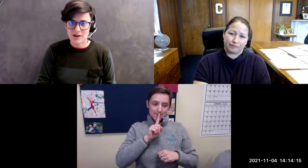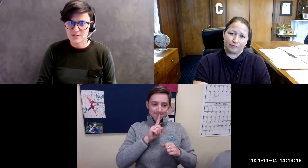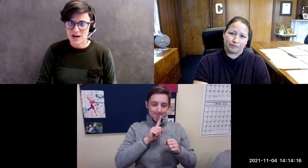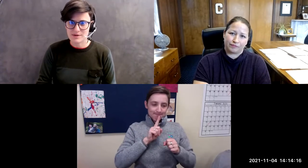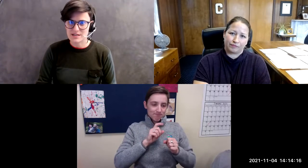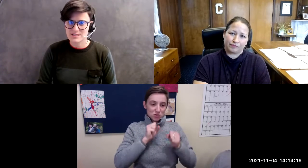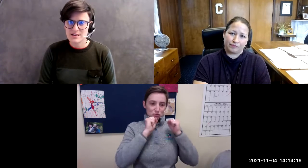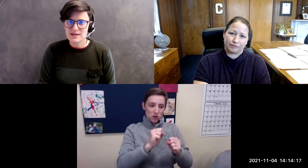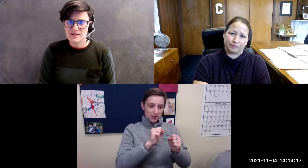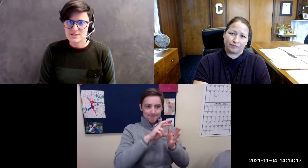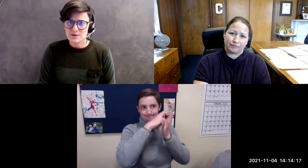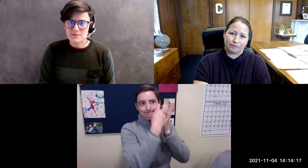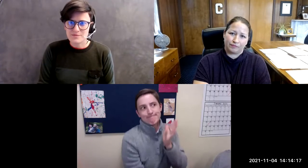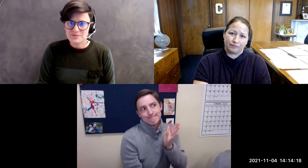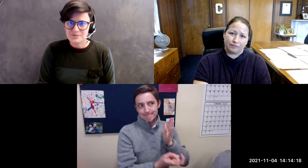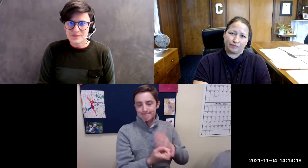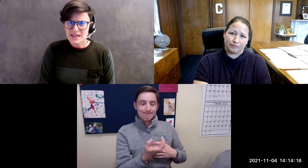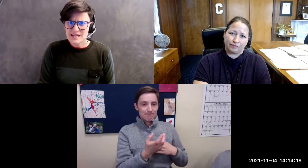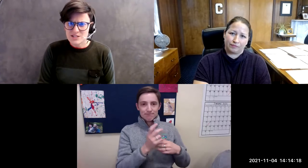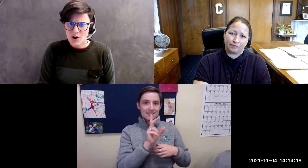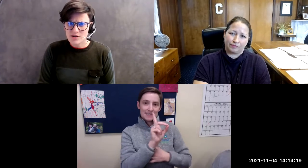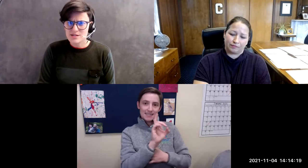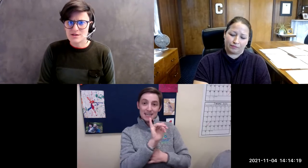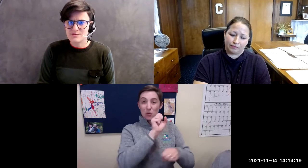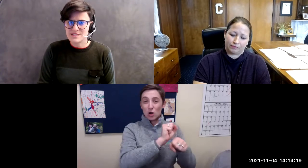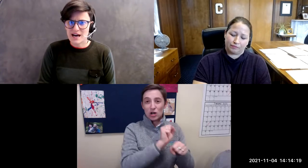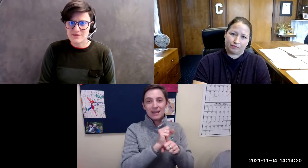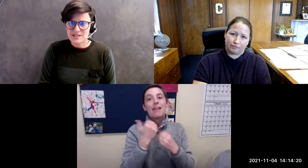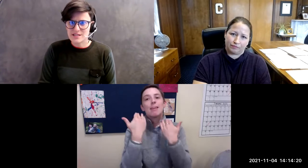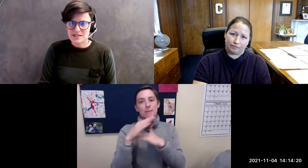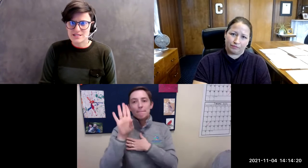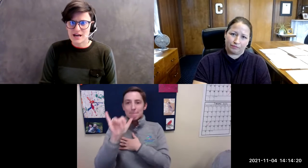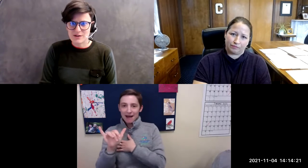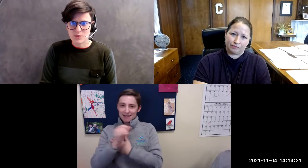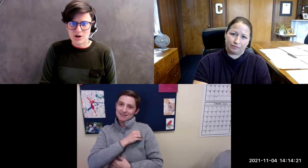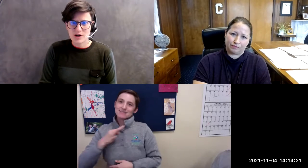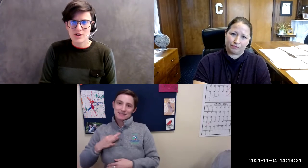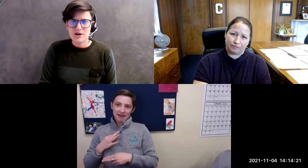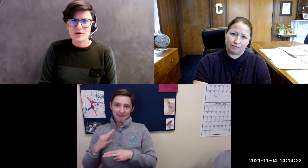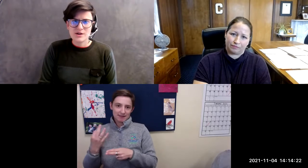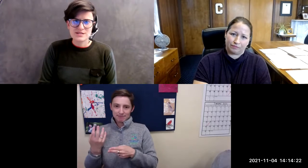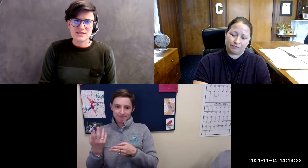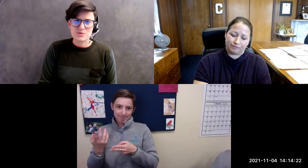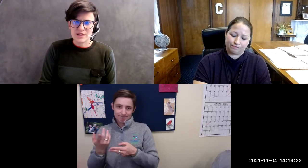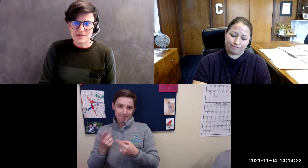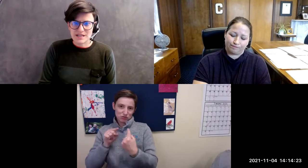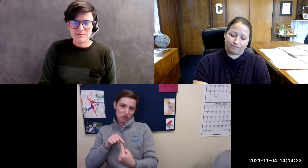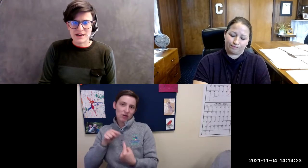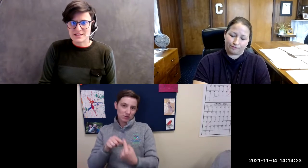other topics. So it's hard to dive into this kind of work since we're limited